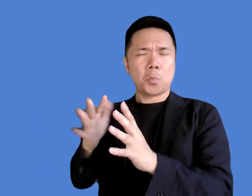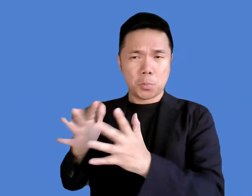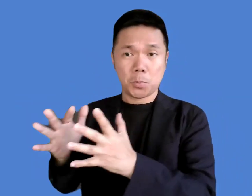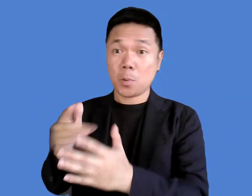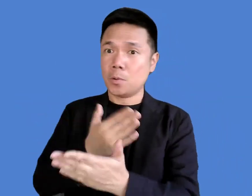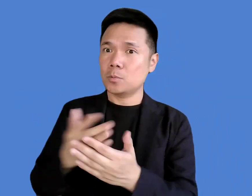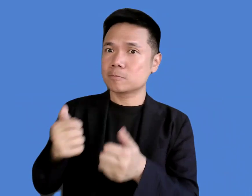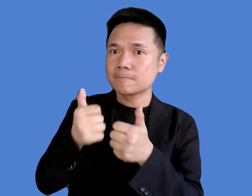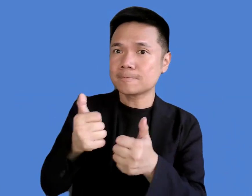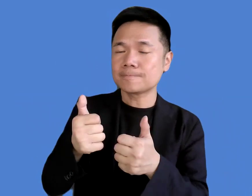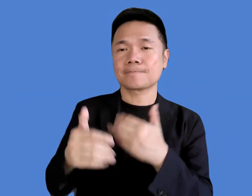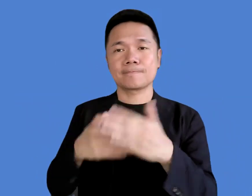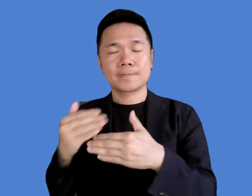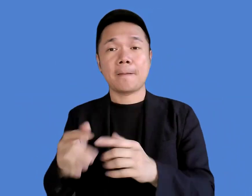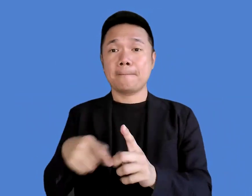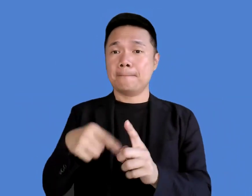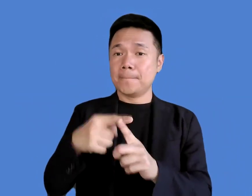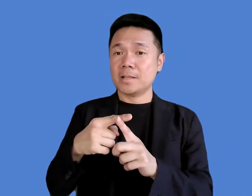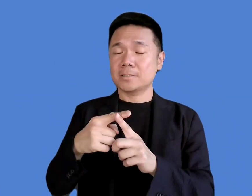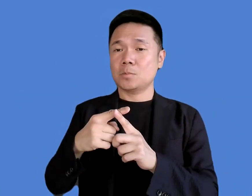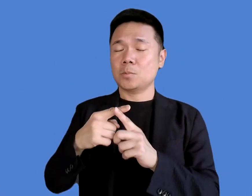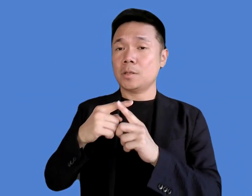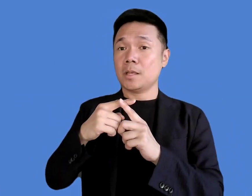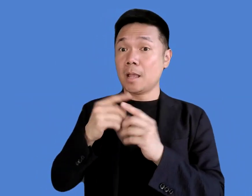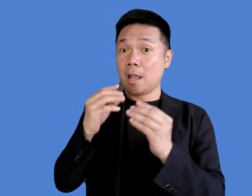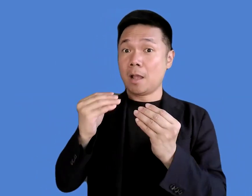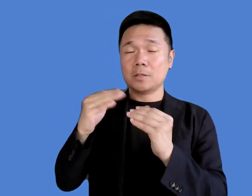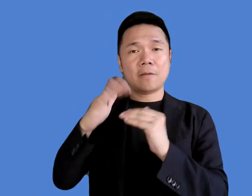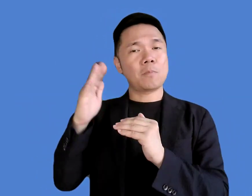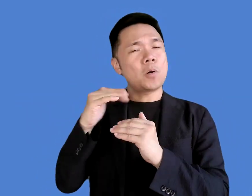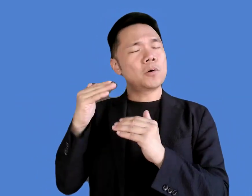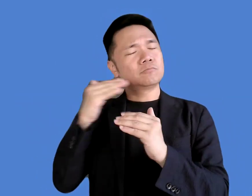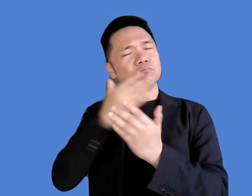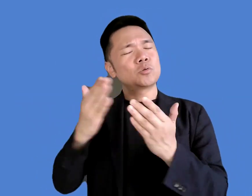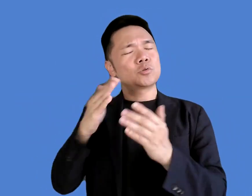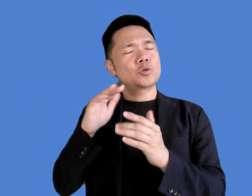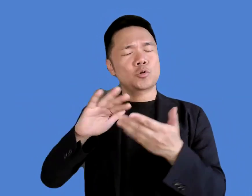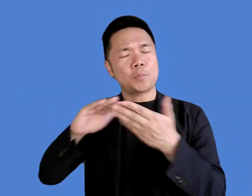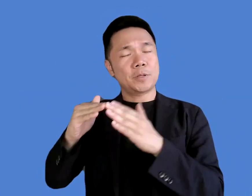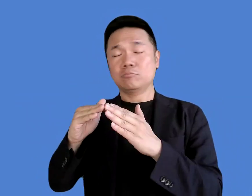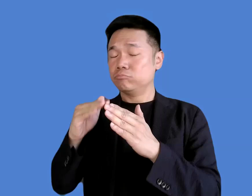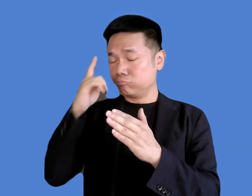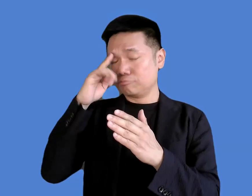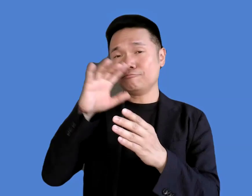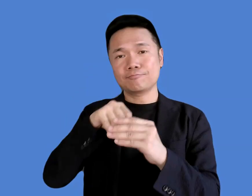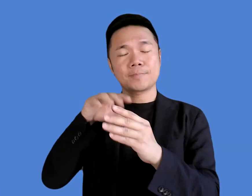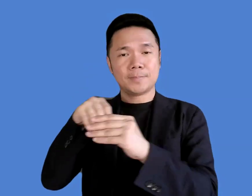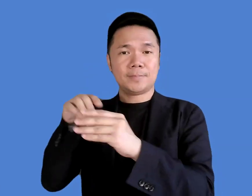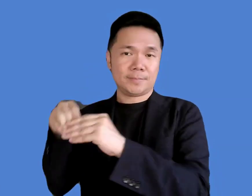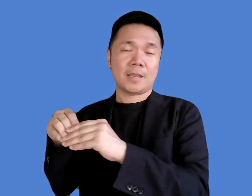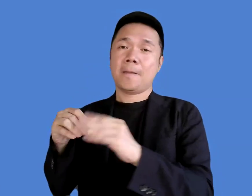that were taking place, but we hadn't ever convened the WEPS community and also brought the multi-stakeholder dimension